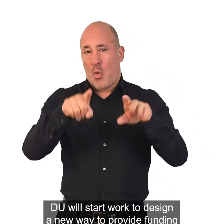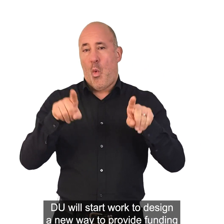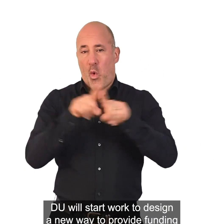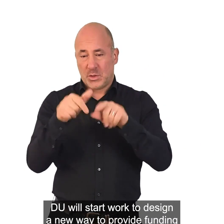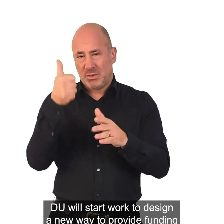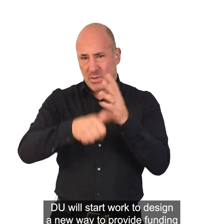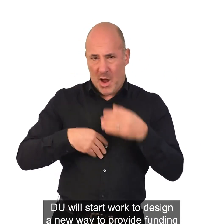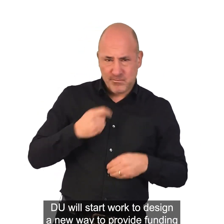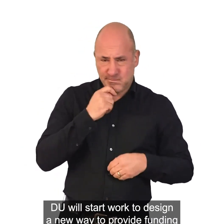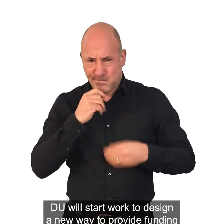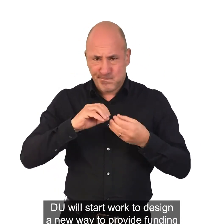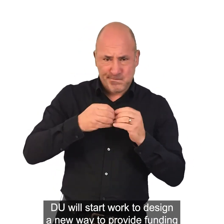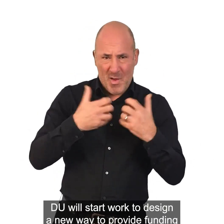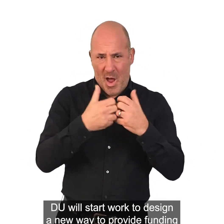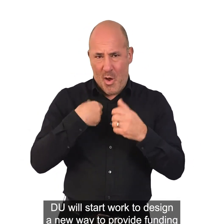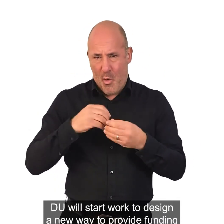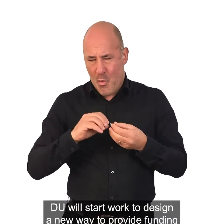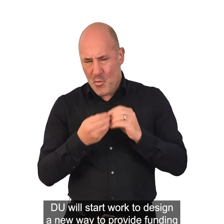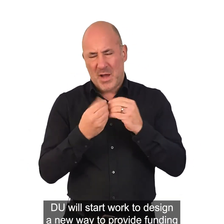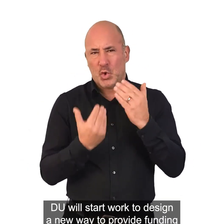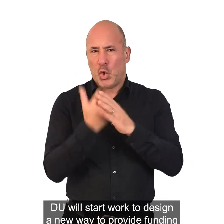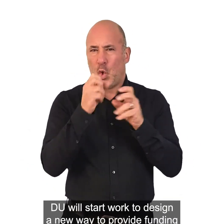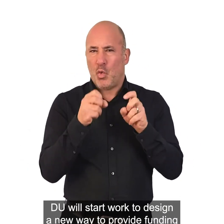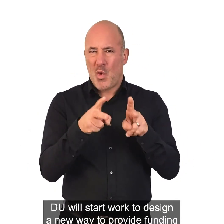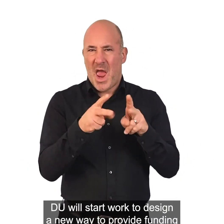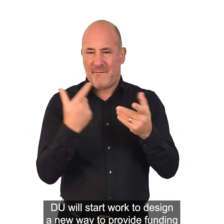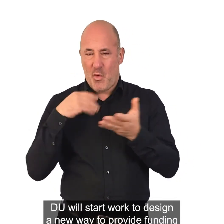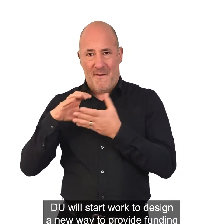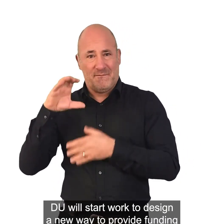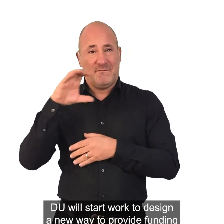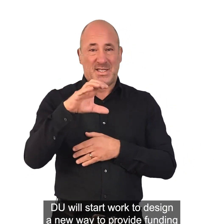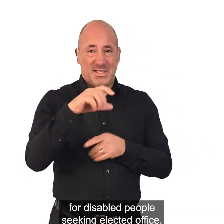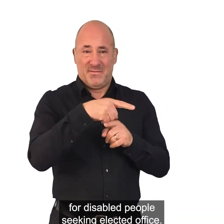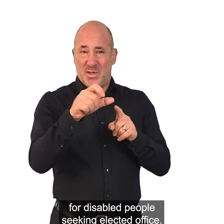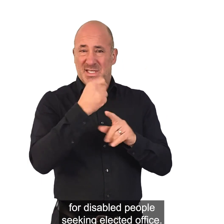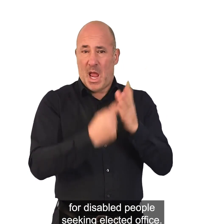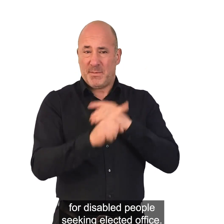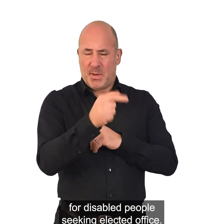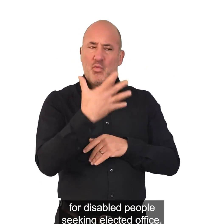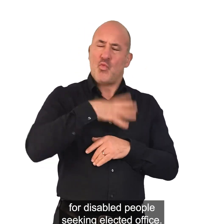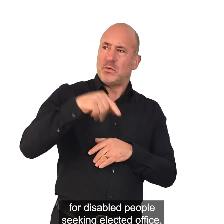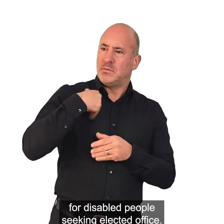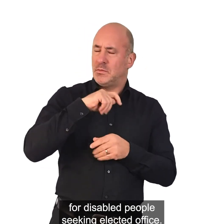DU will start work to design a new way to provide funding for disabled people seeking elected